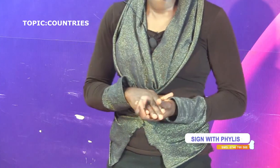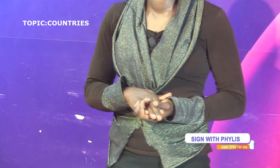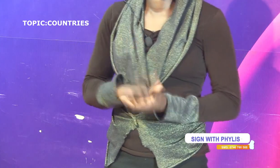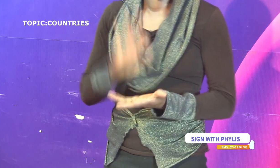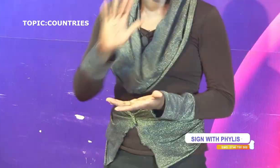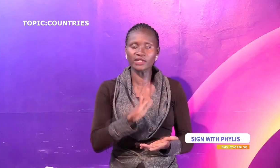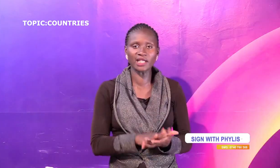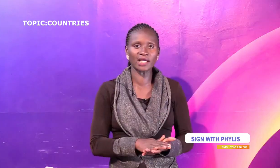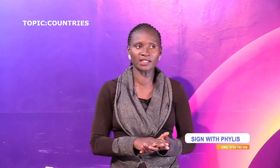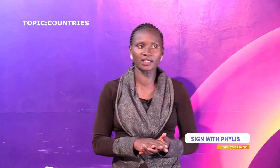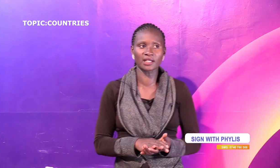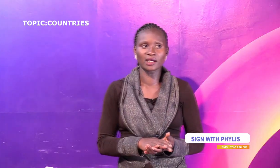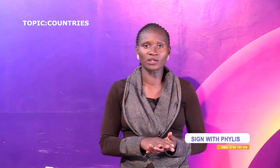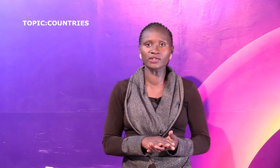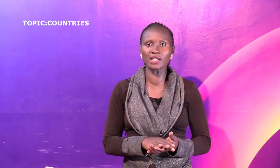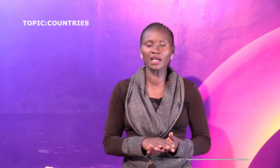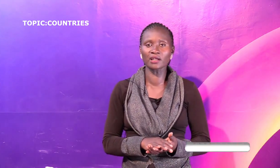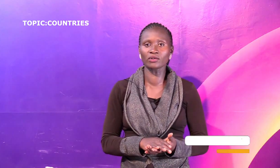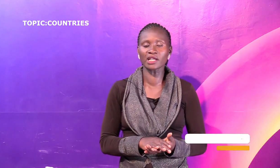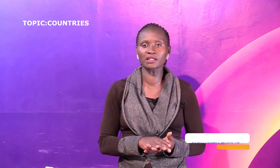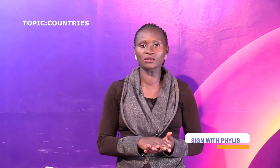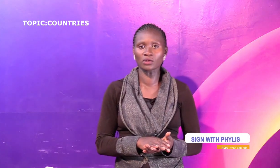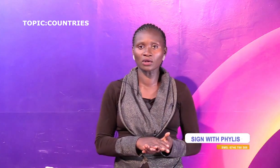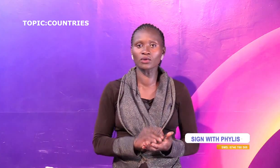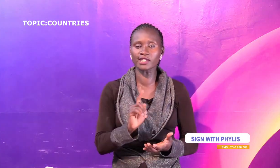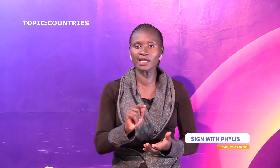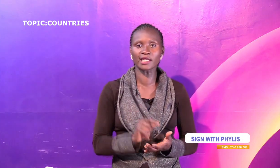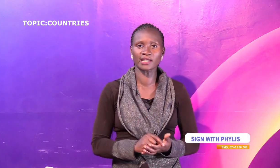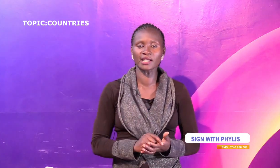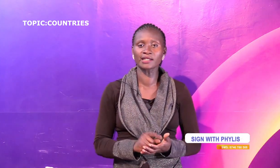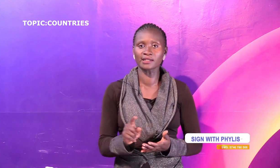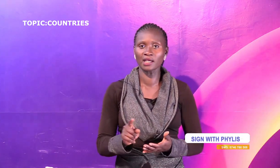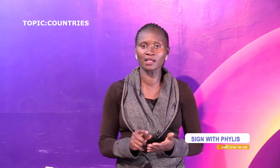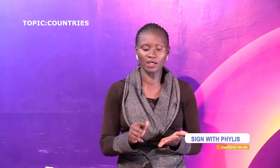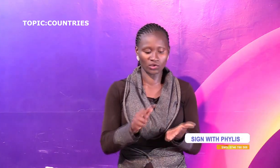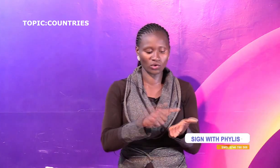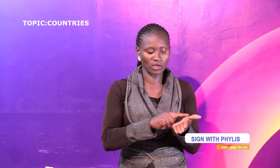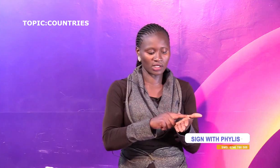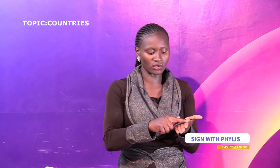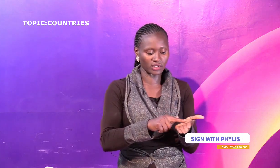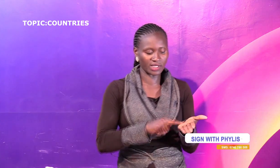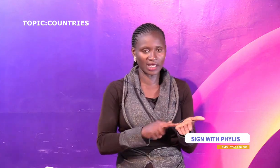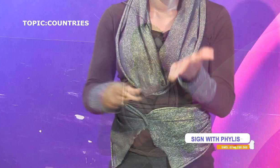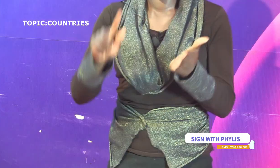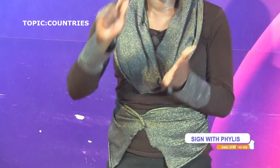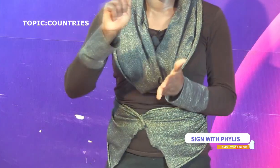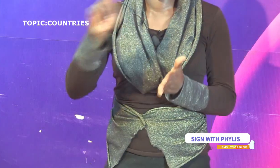New Zealand. New Zealand will just draw using a letter Z. So New Zealand, using this